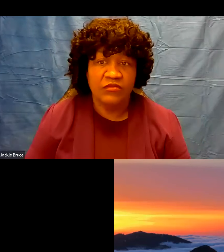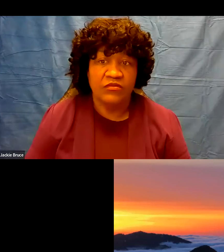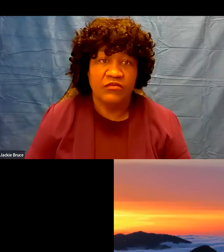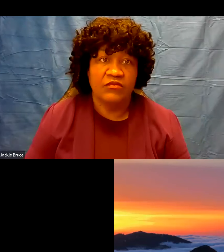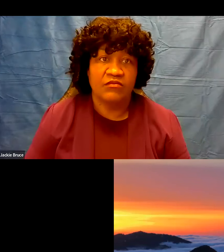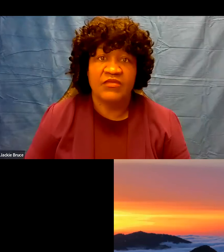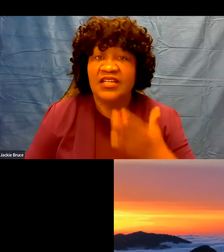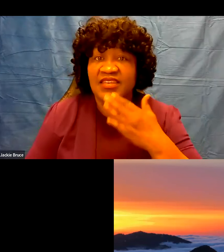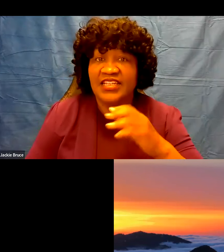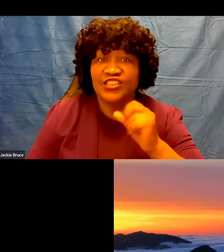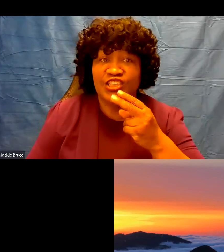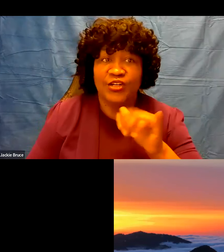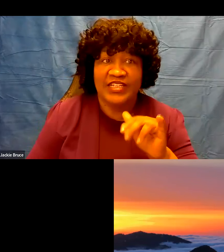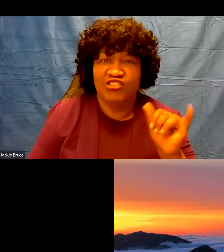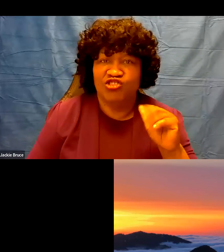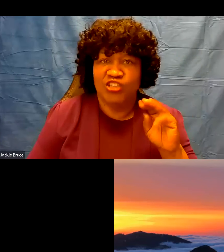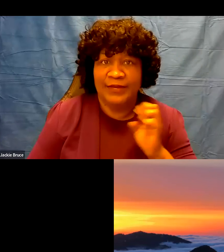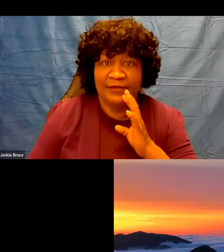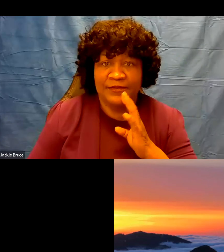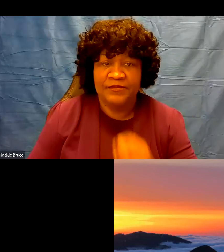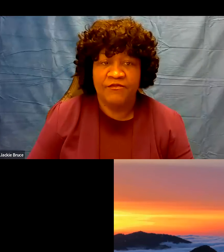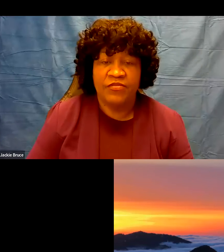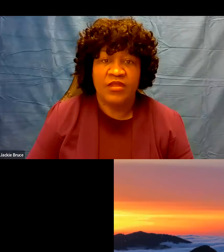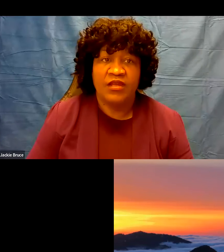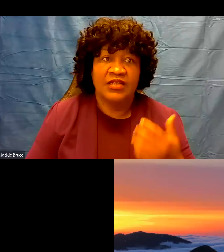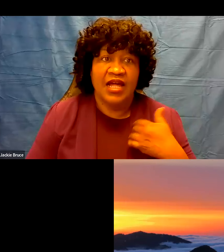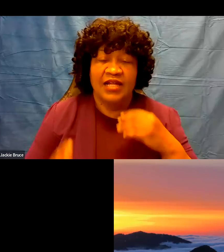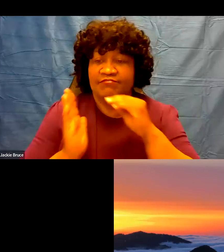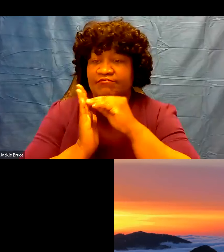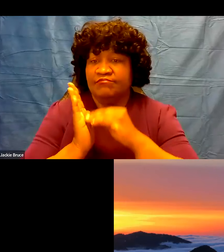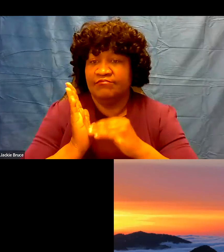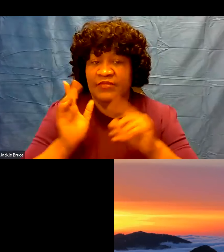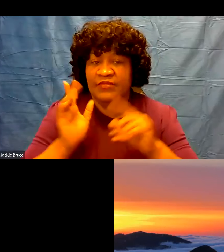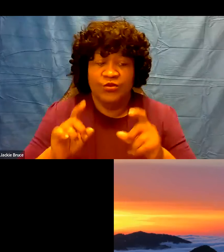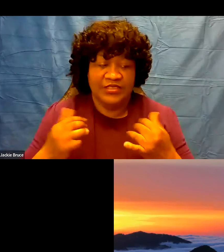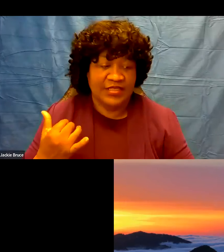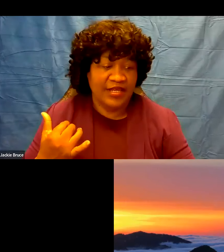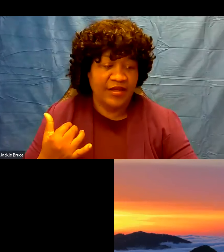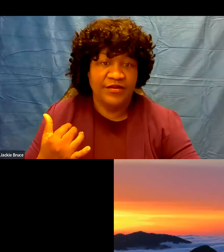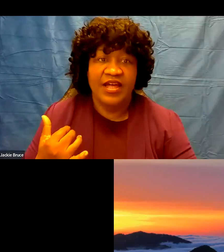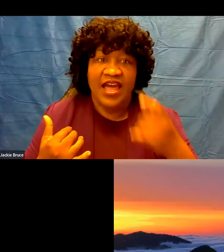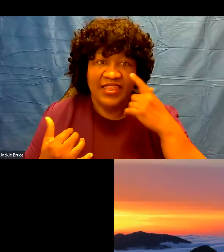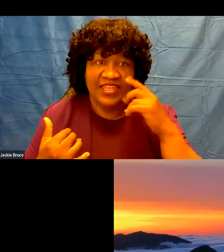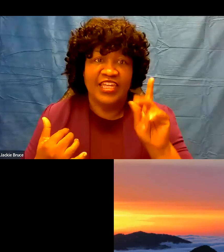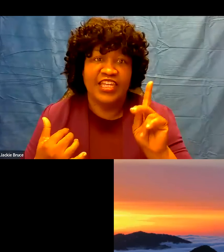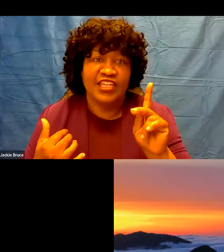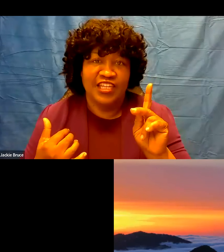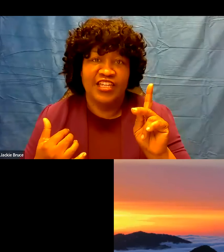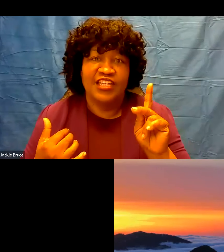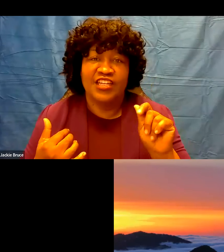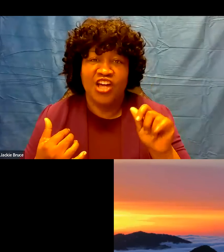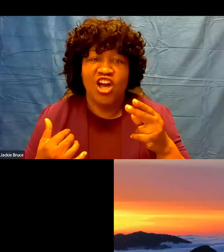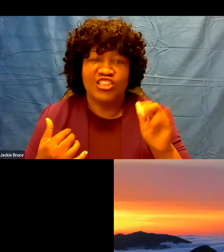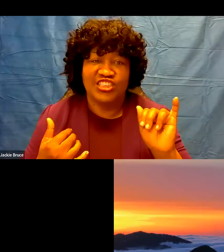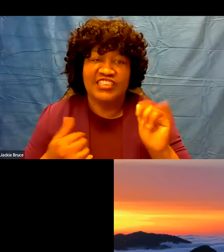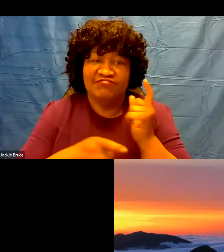Thanks, Sherry. So I'm making a list of questions here because I think Kashi put it well. There may be more questions than